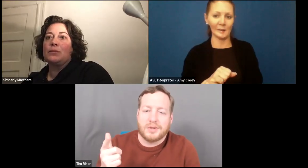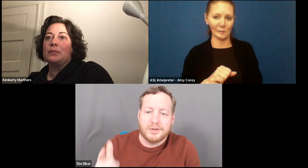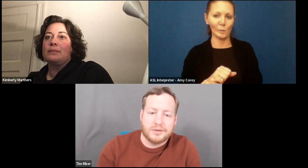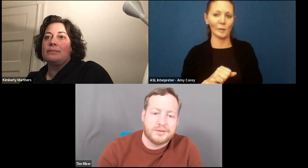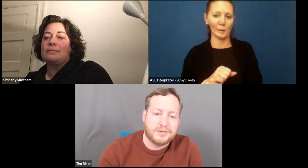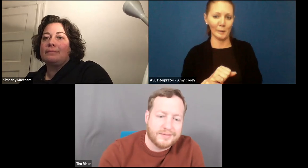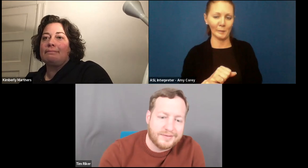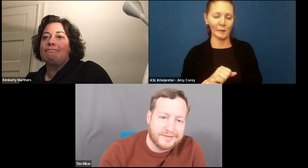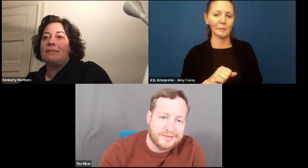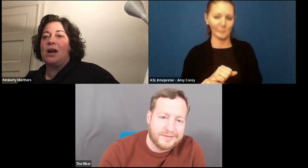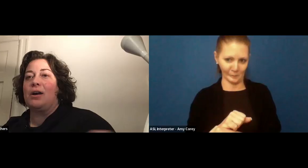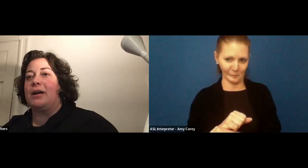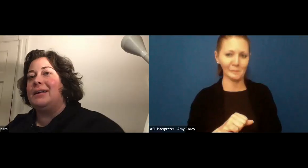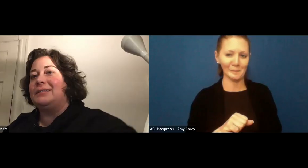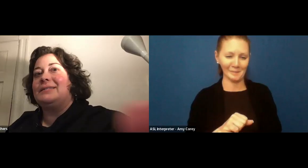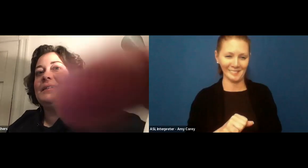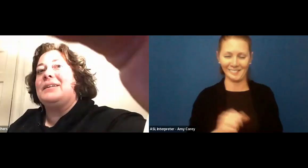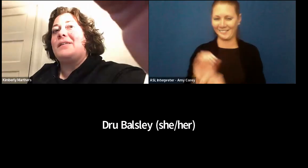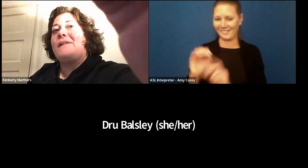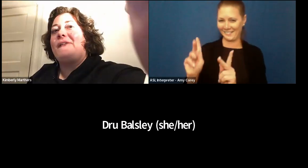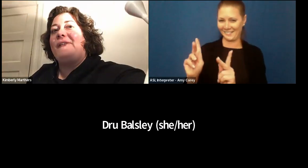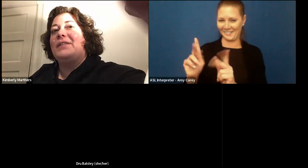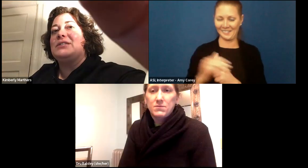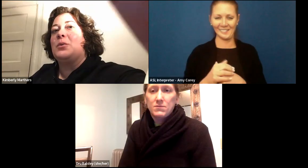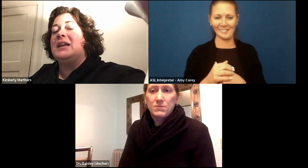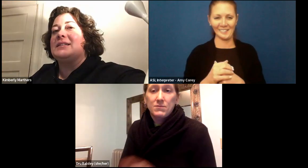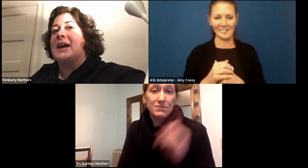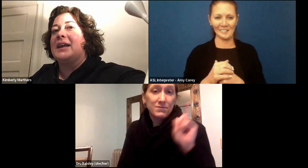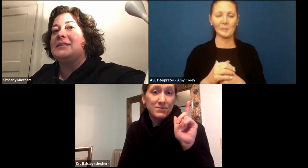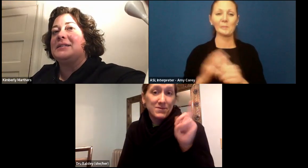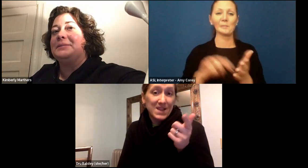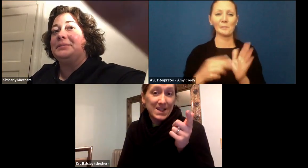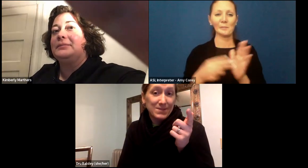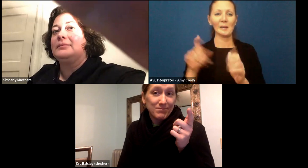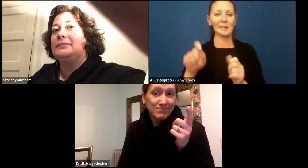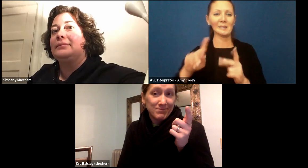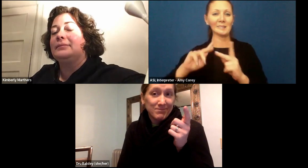Yes, that is with an amendment. All right. So we need a second.